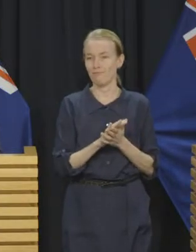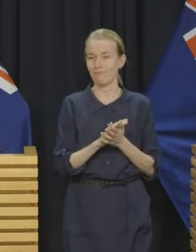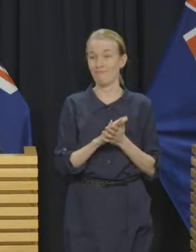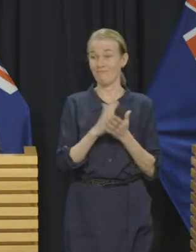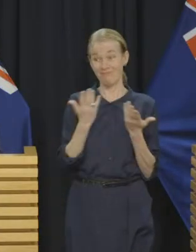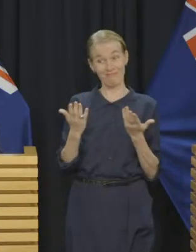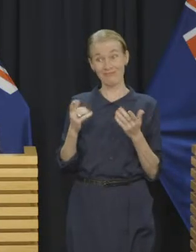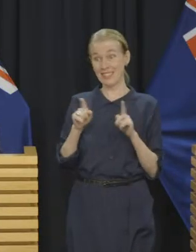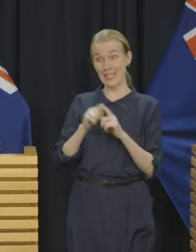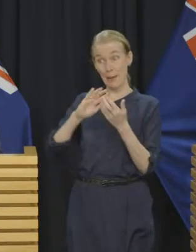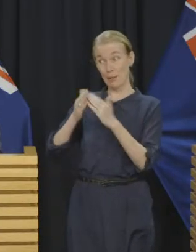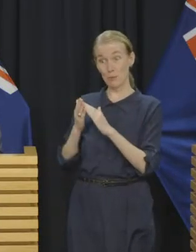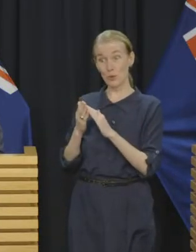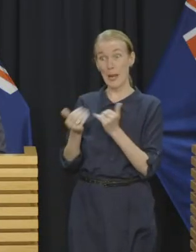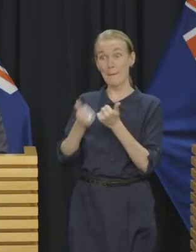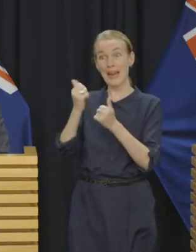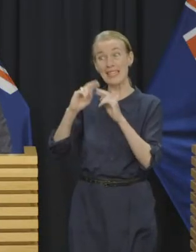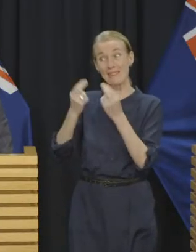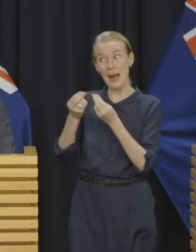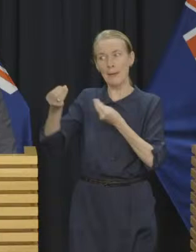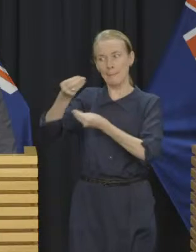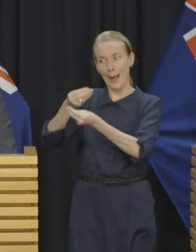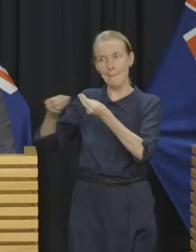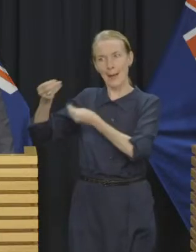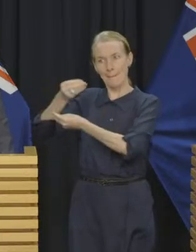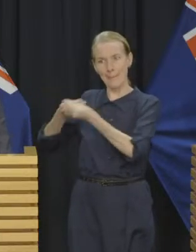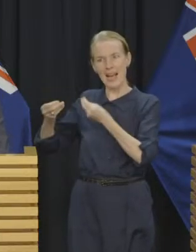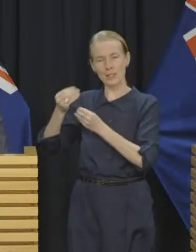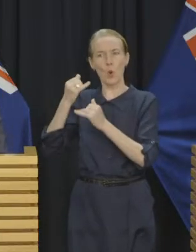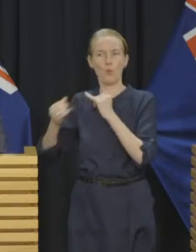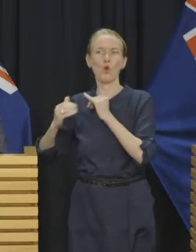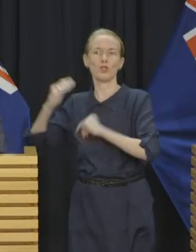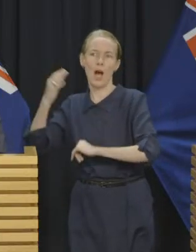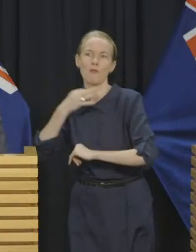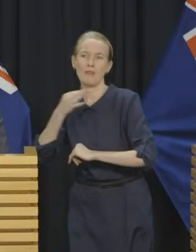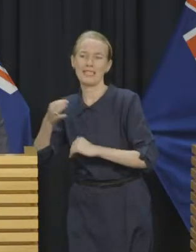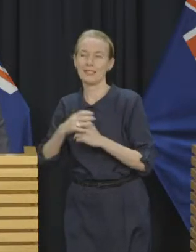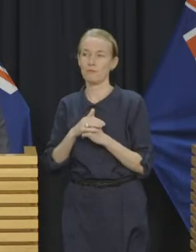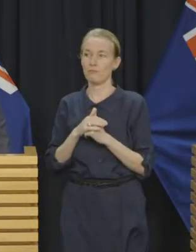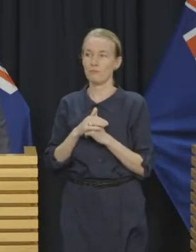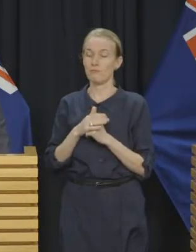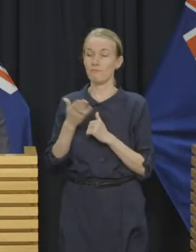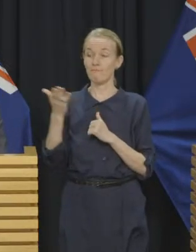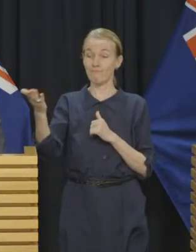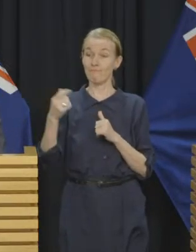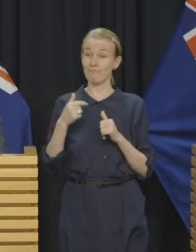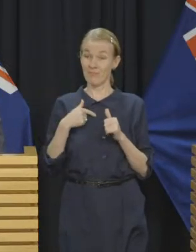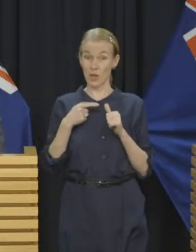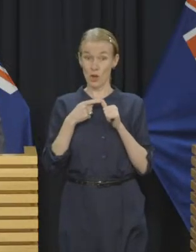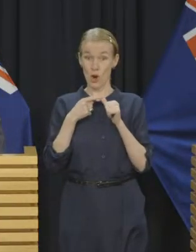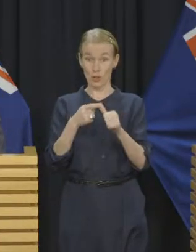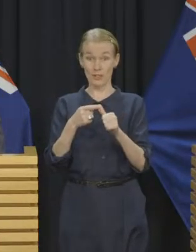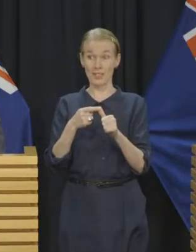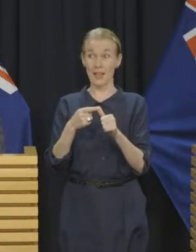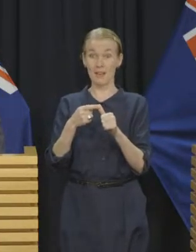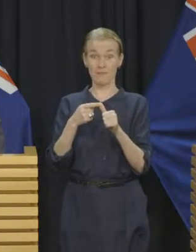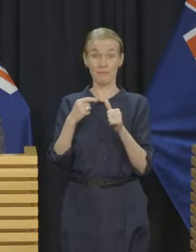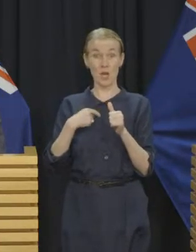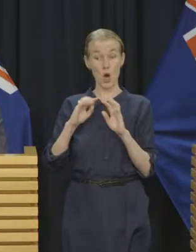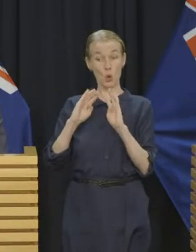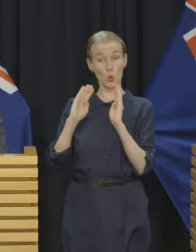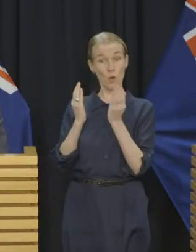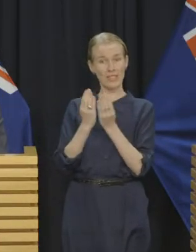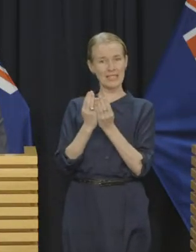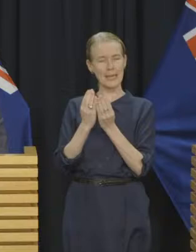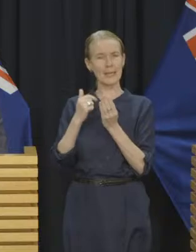within the household setting. Can I just take a moment too? Obviously I was not given any personal details of any of the people in quarantine, but I do want to